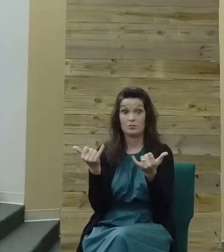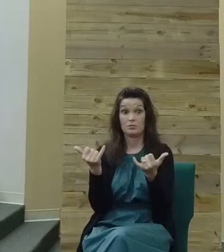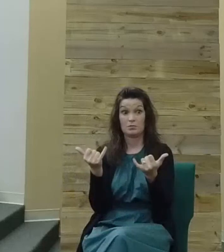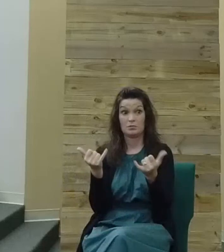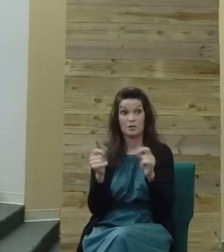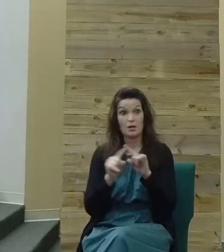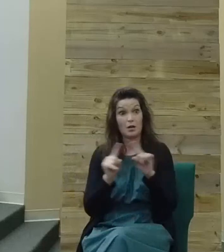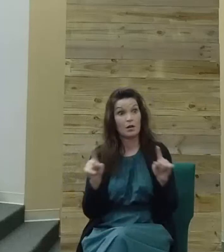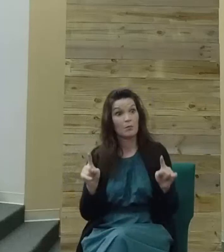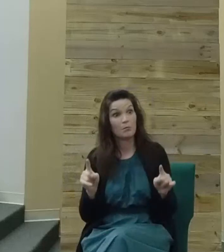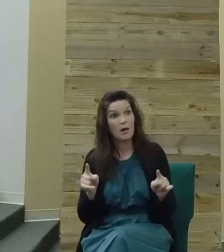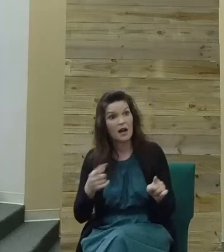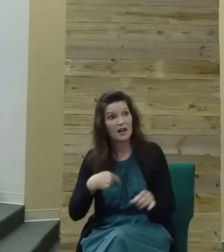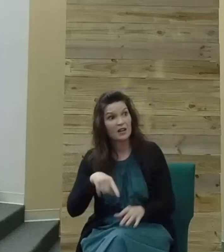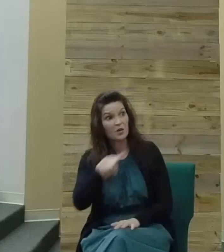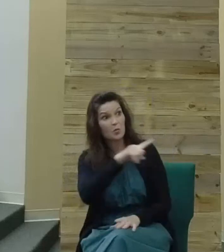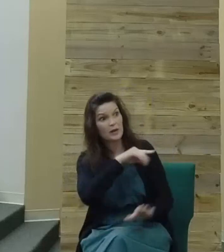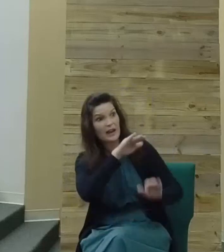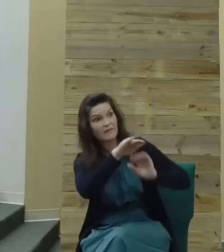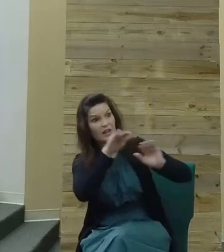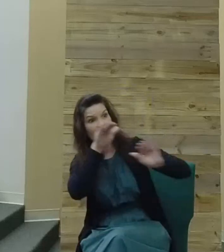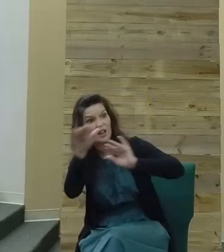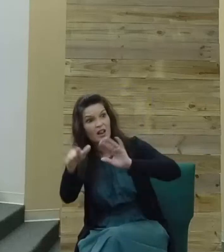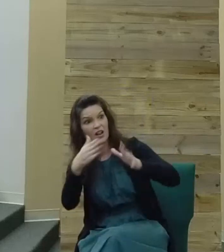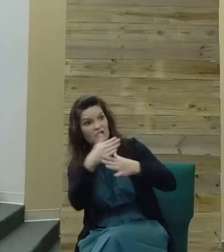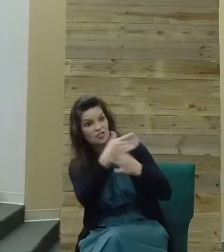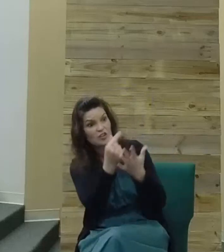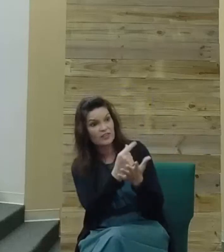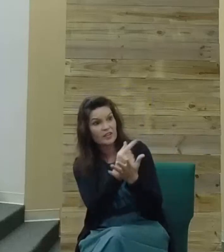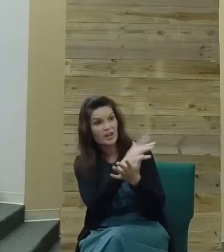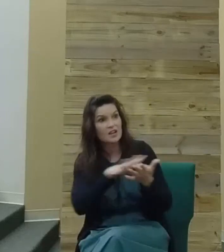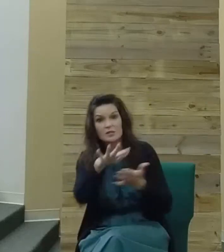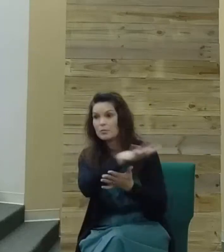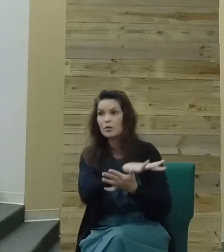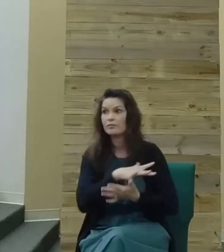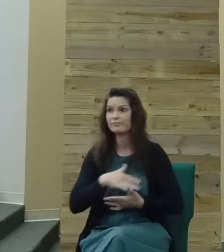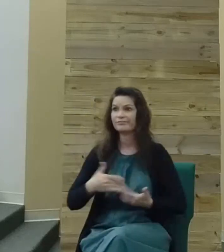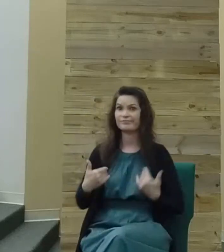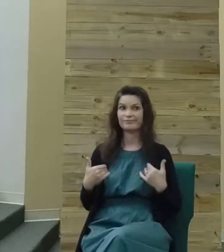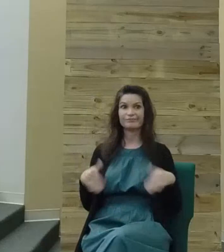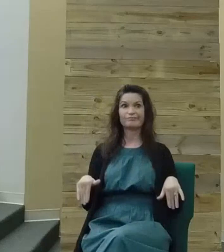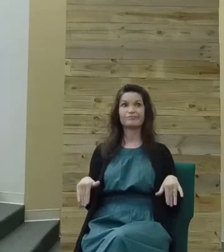but we're not living like it. What are we doing to reach 3 billion people that have never heard?